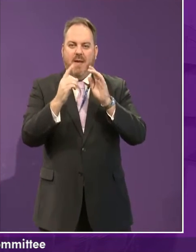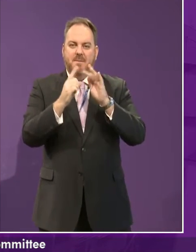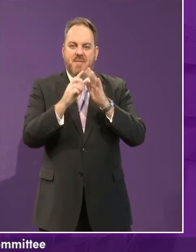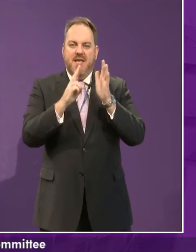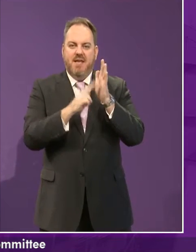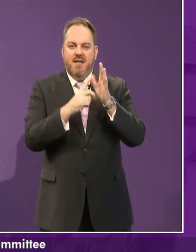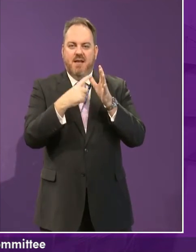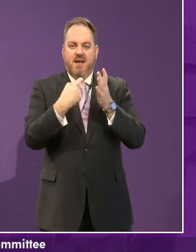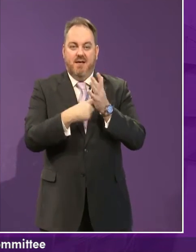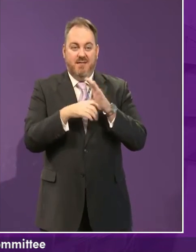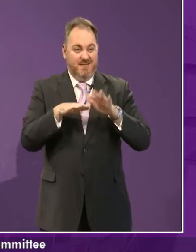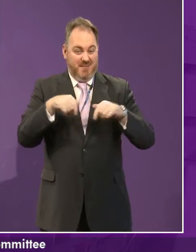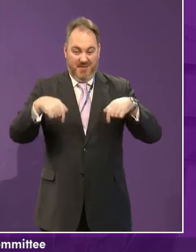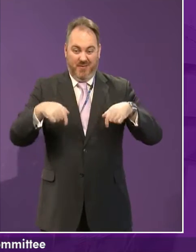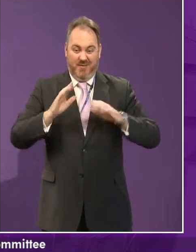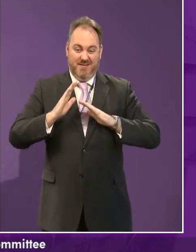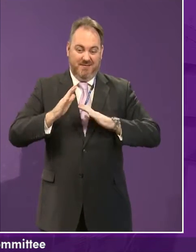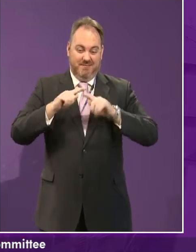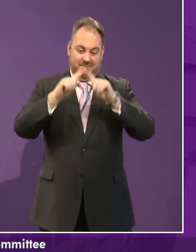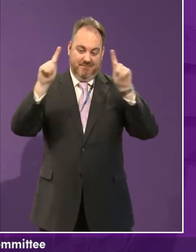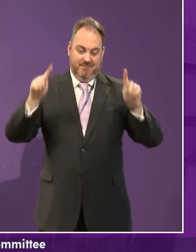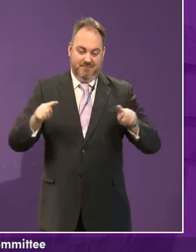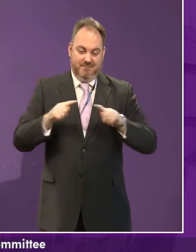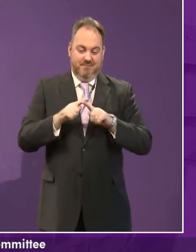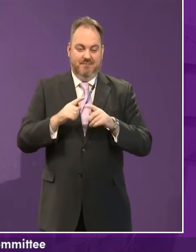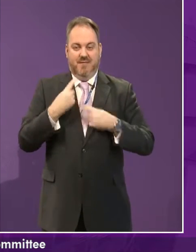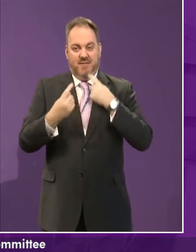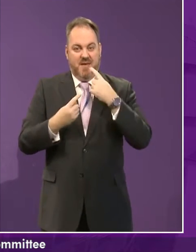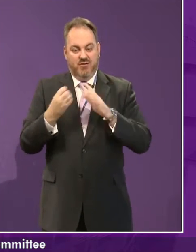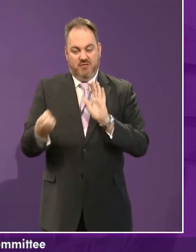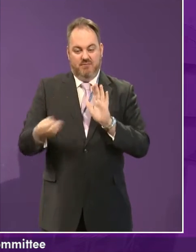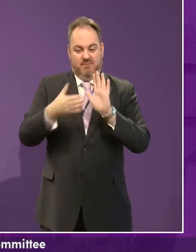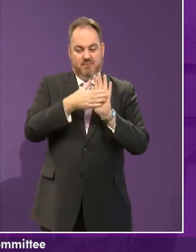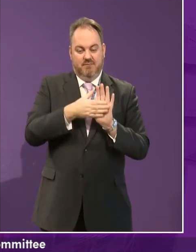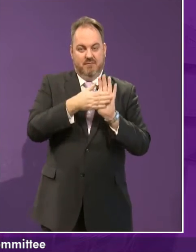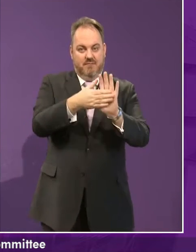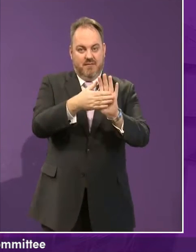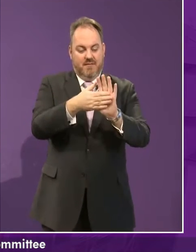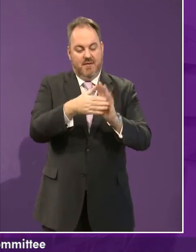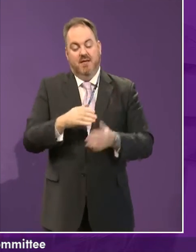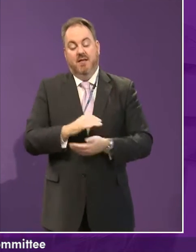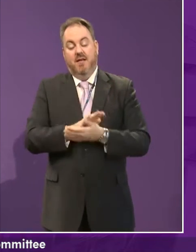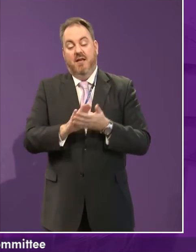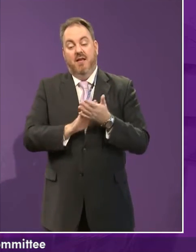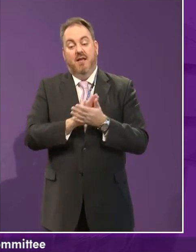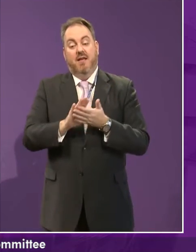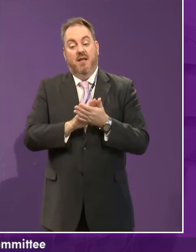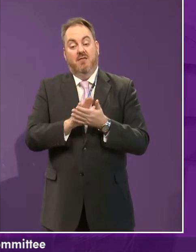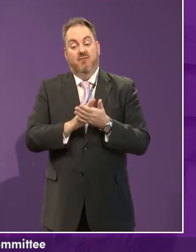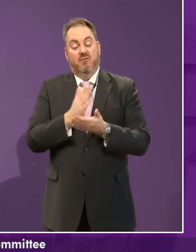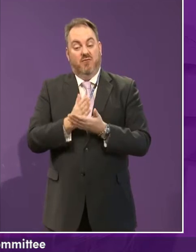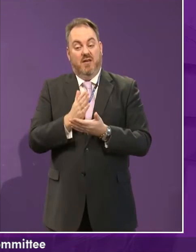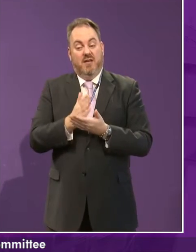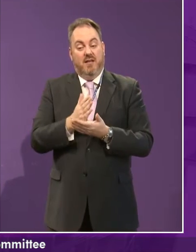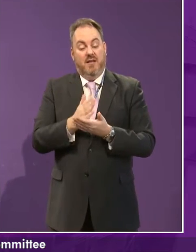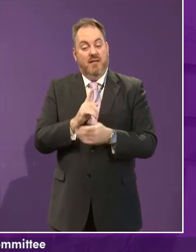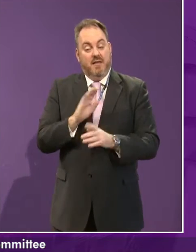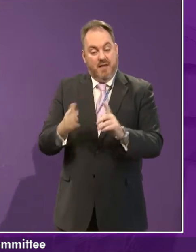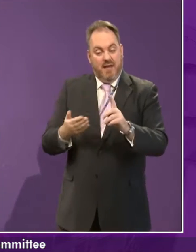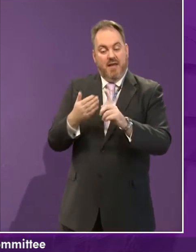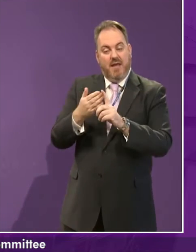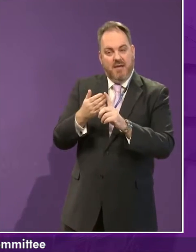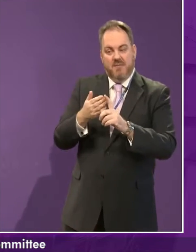sessions afterwards. So again, as Carol says, it's not just UCAS devising a product and running with it. They do trying to engage with us, and they bring in